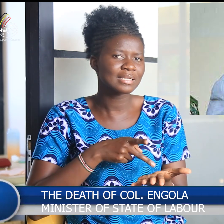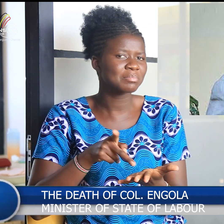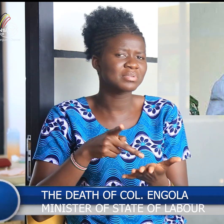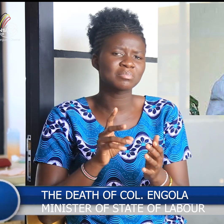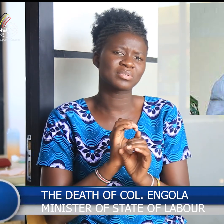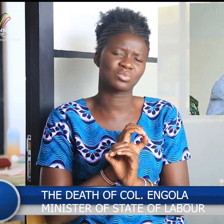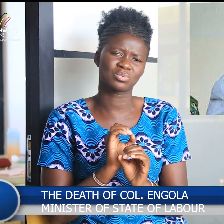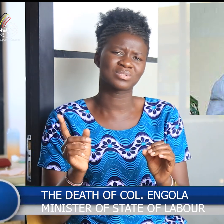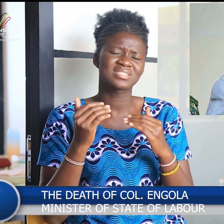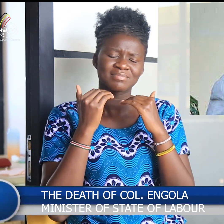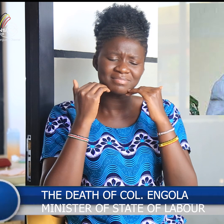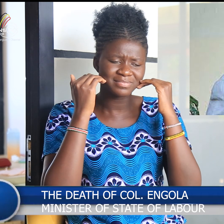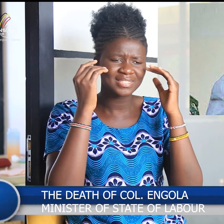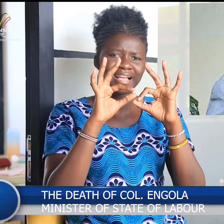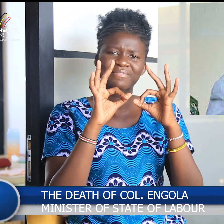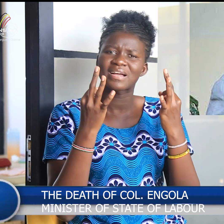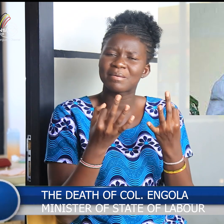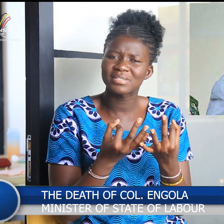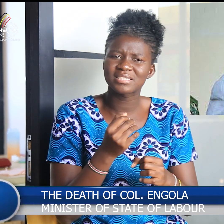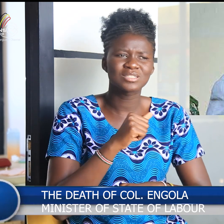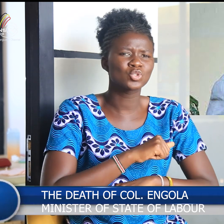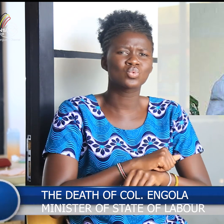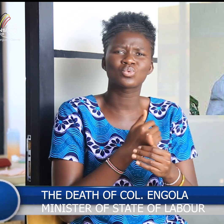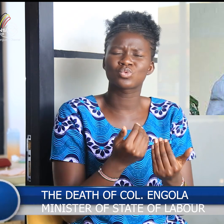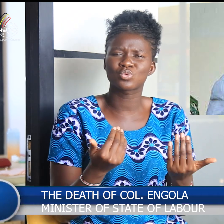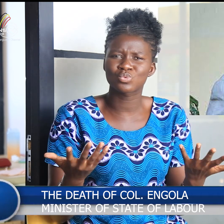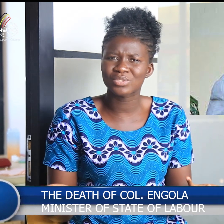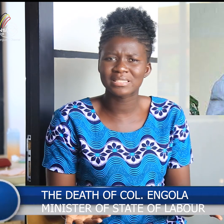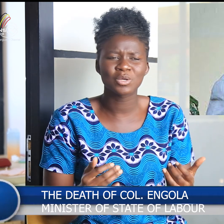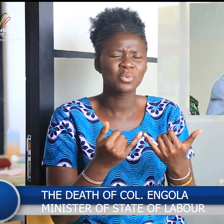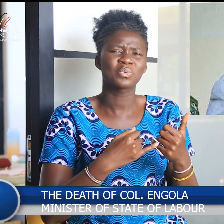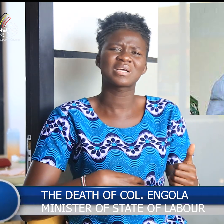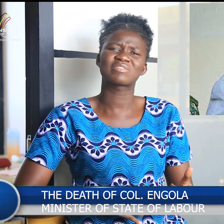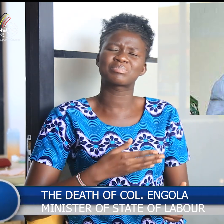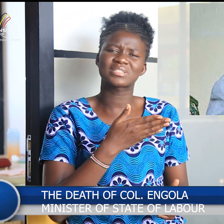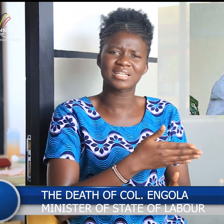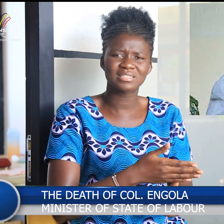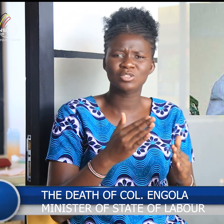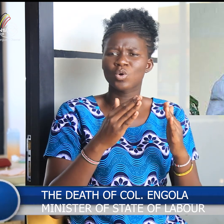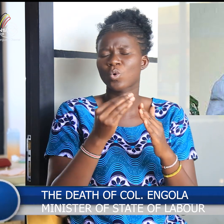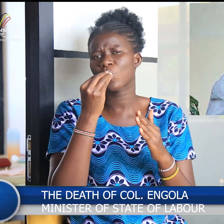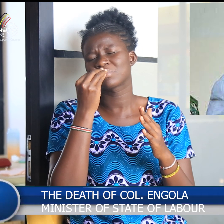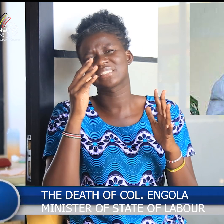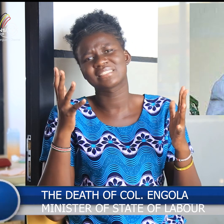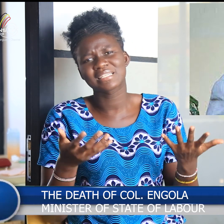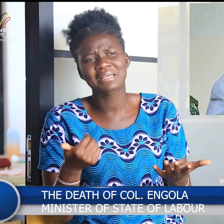have money. He had a family and the children were not going to school. His wife was pregnant. They didn't have food at home. He